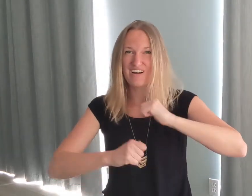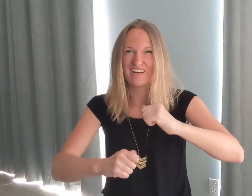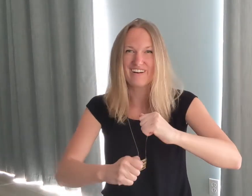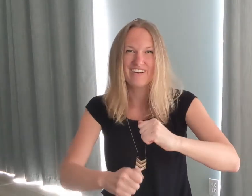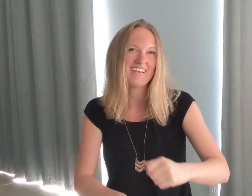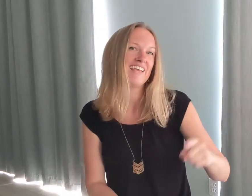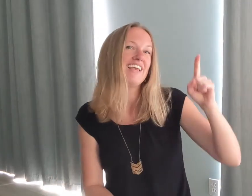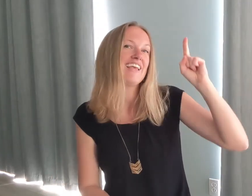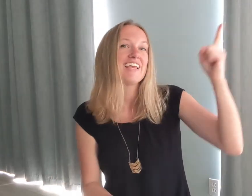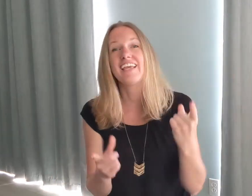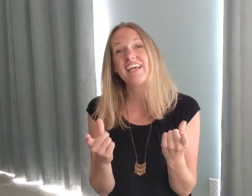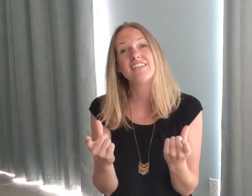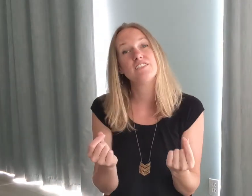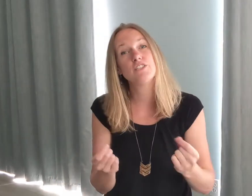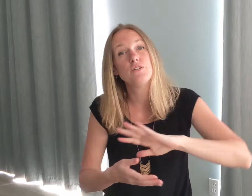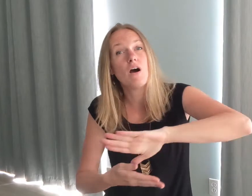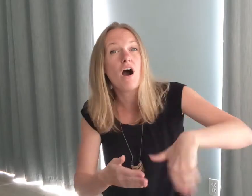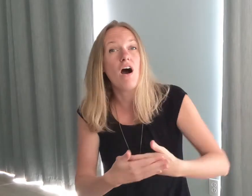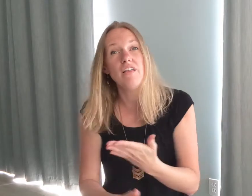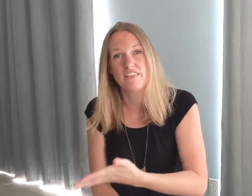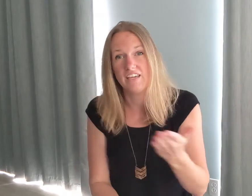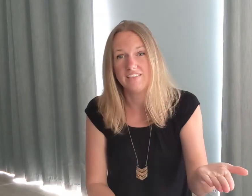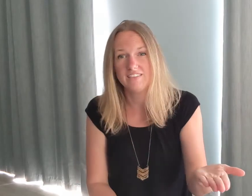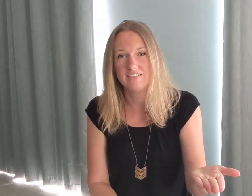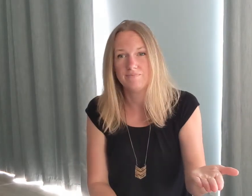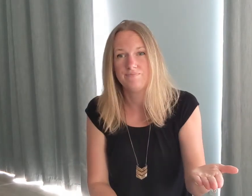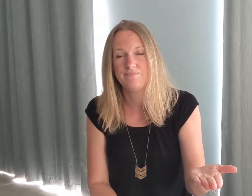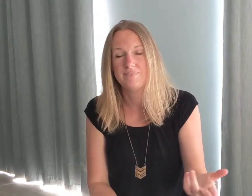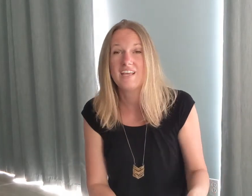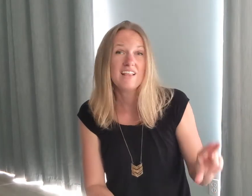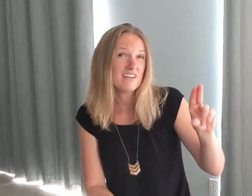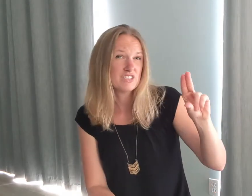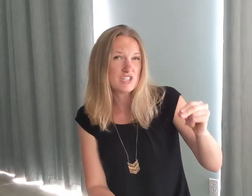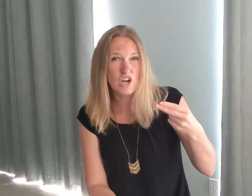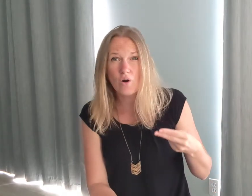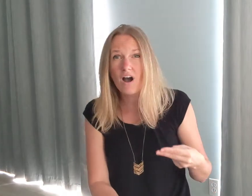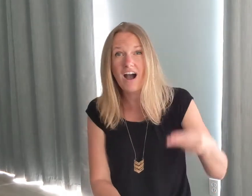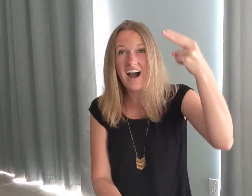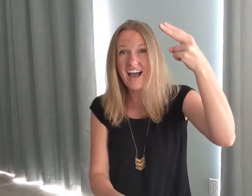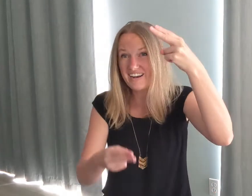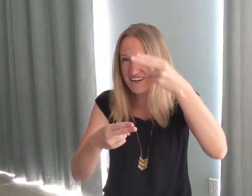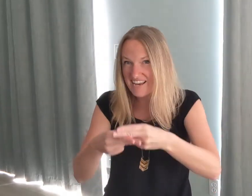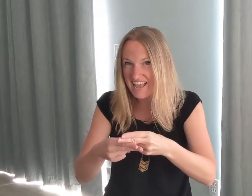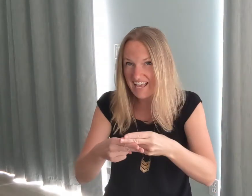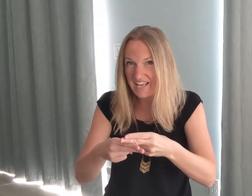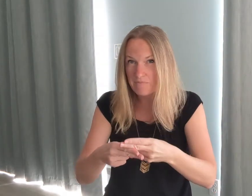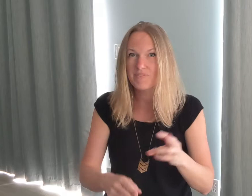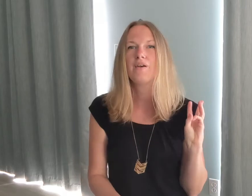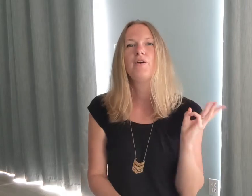stronger. He can do all things. There's no higher name